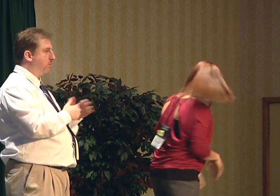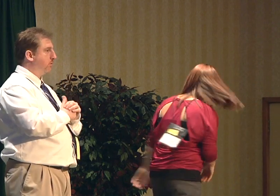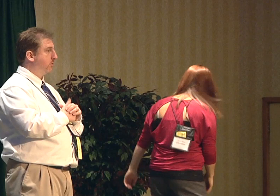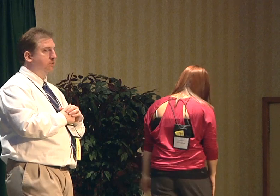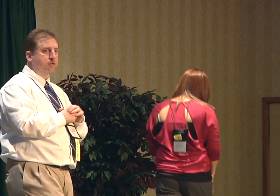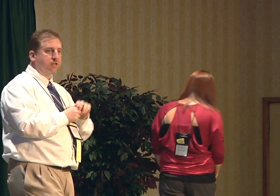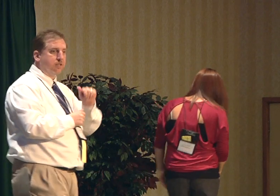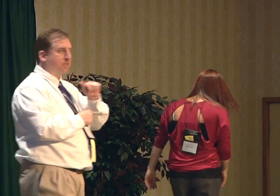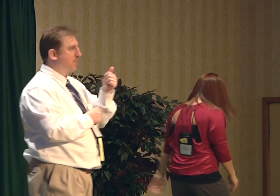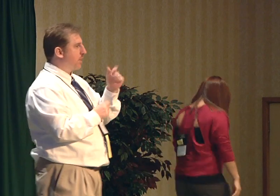Great, thanks.